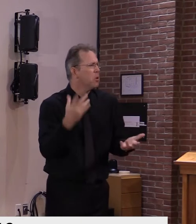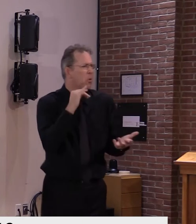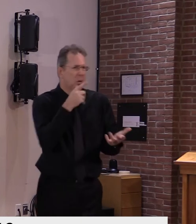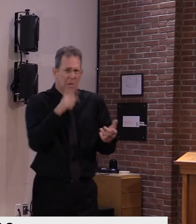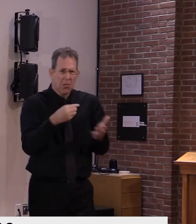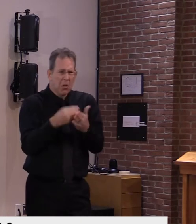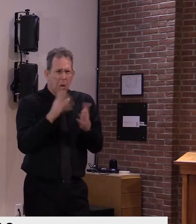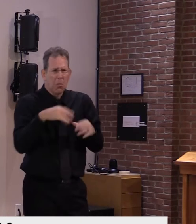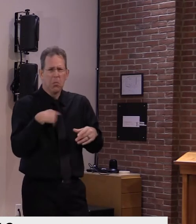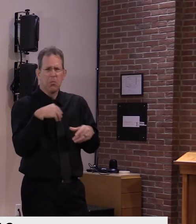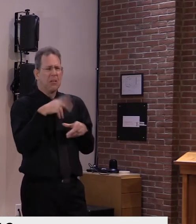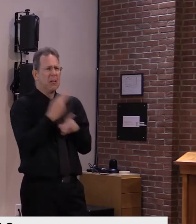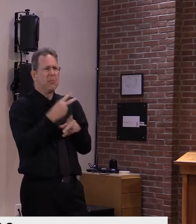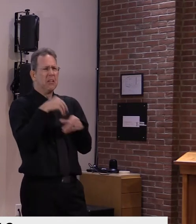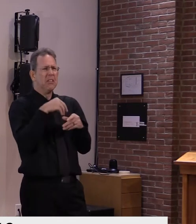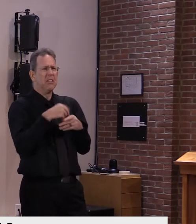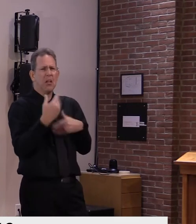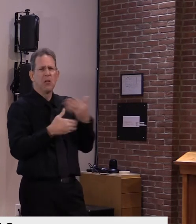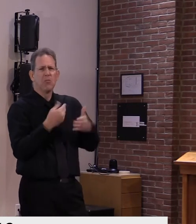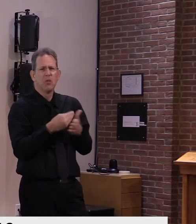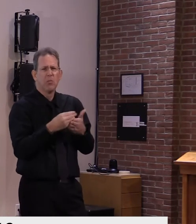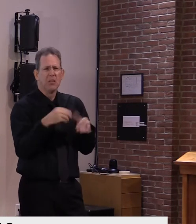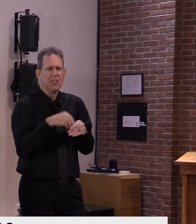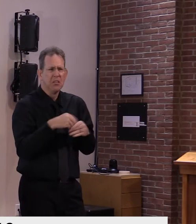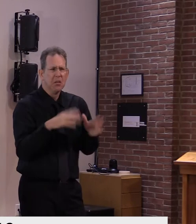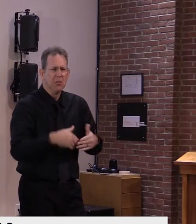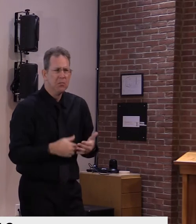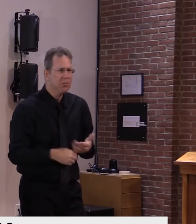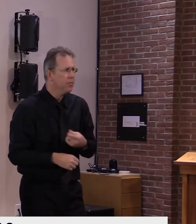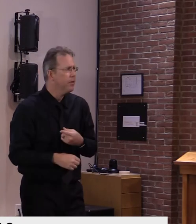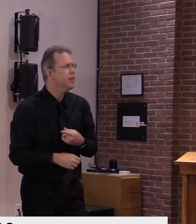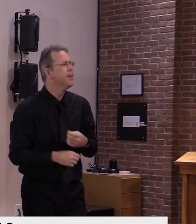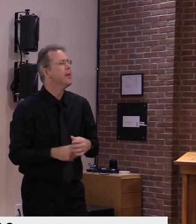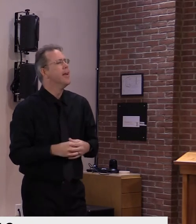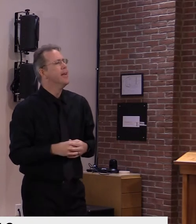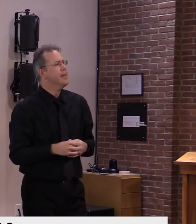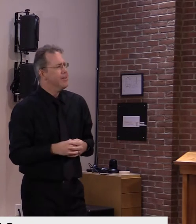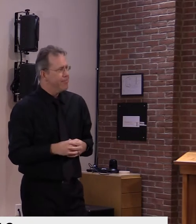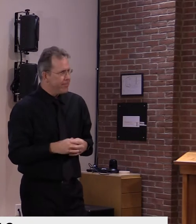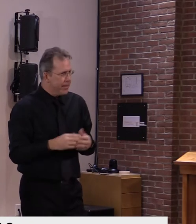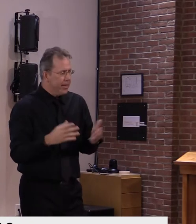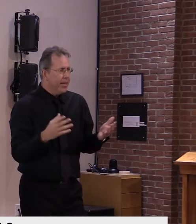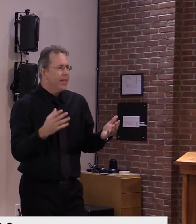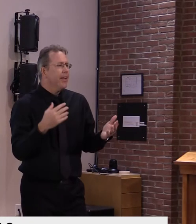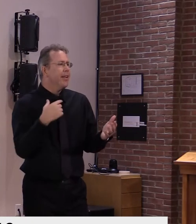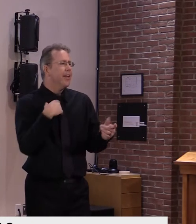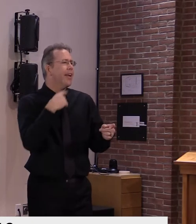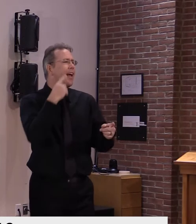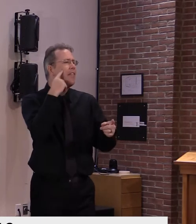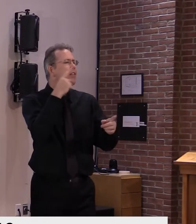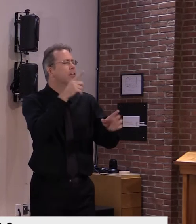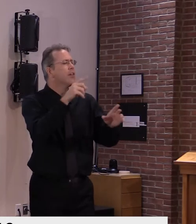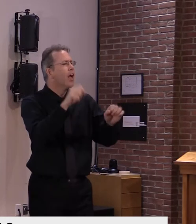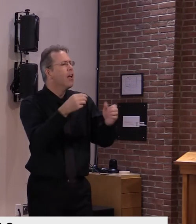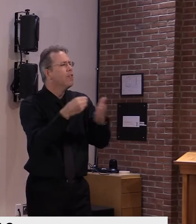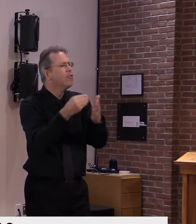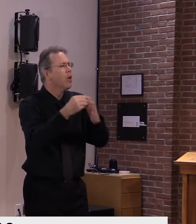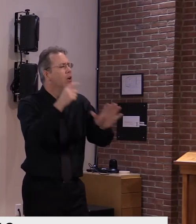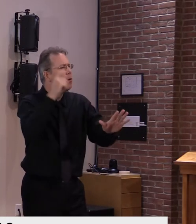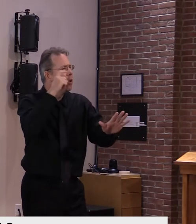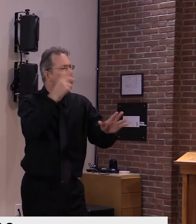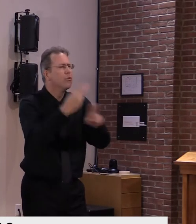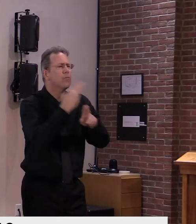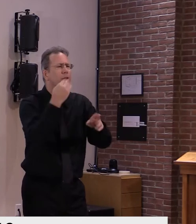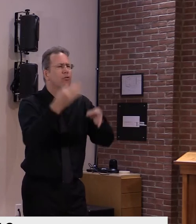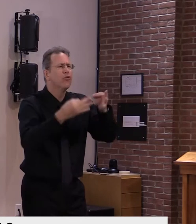spread this out. Maybe not everyone do it all at once, and to use every day as an opportunity if they want to do it